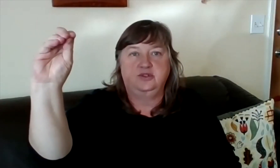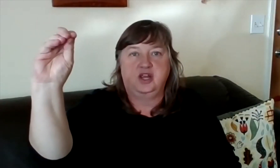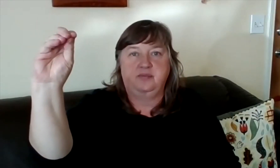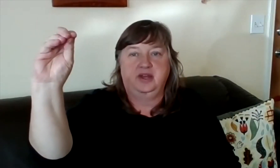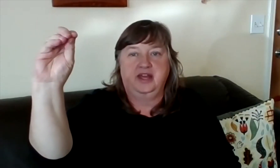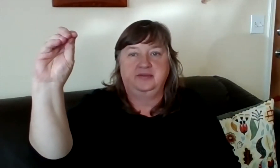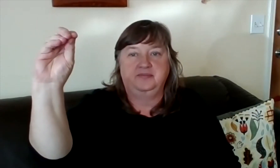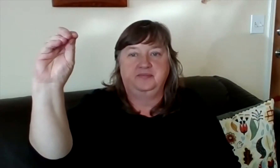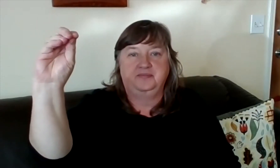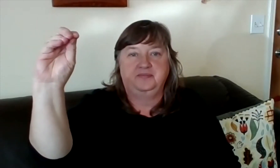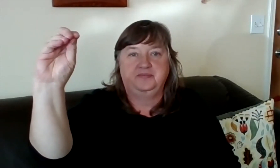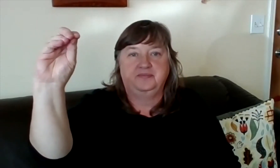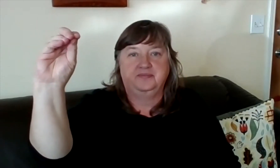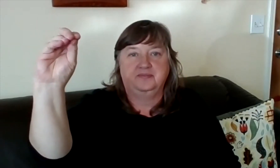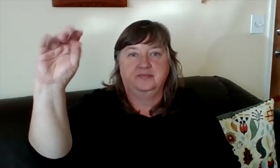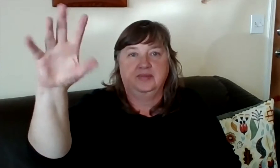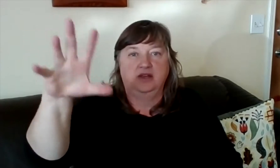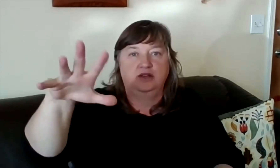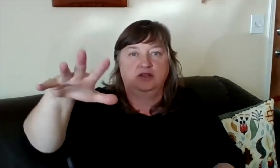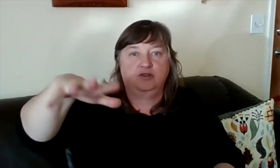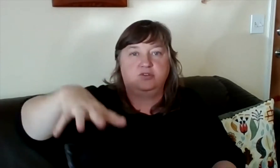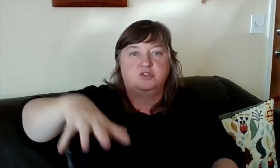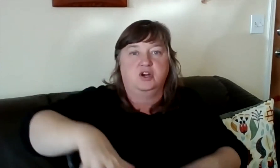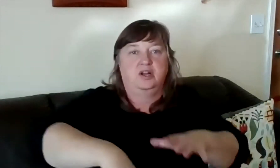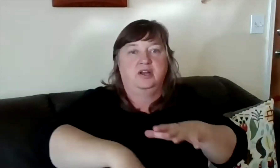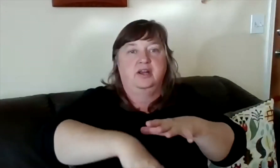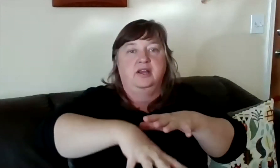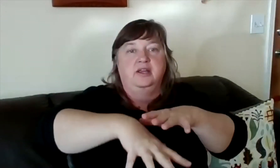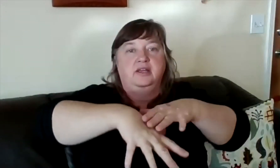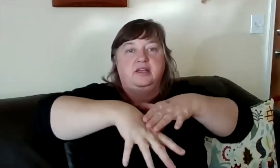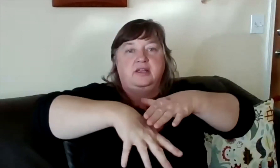shape again. So you start